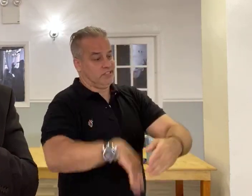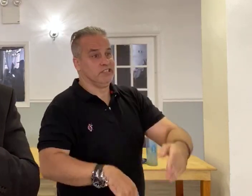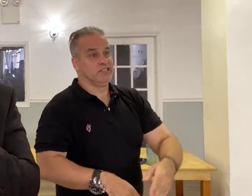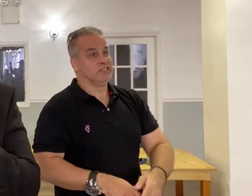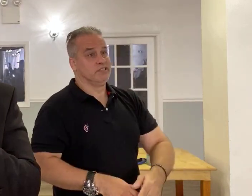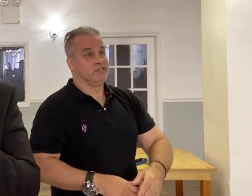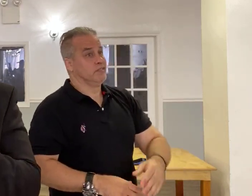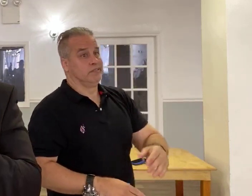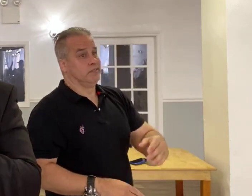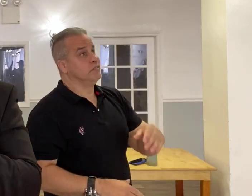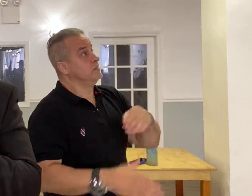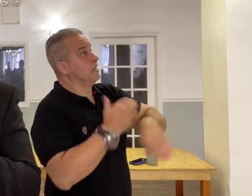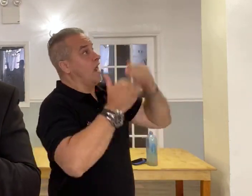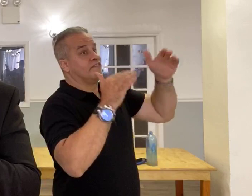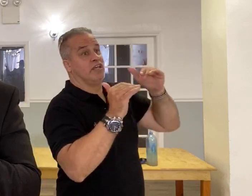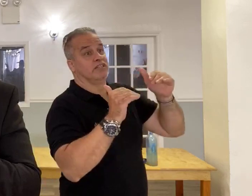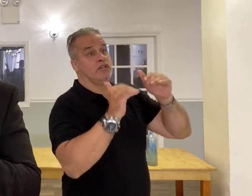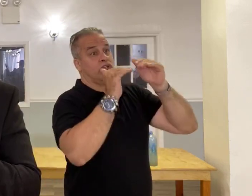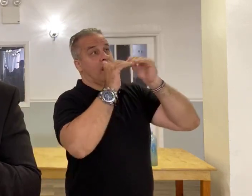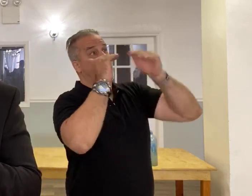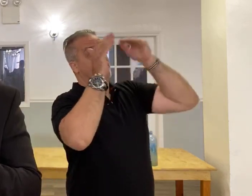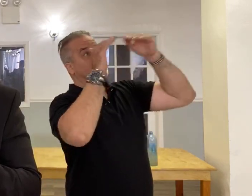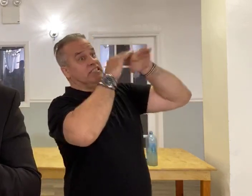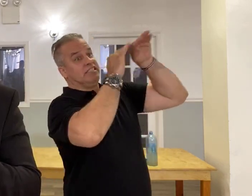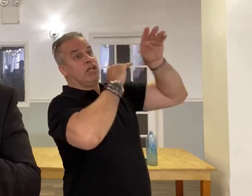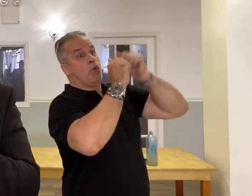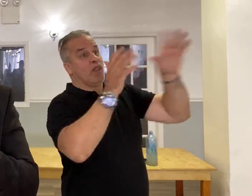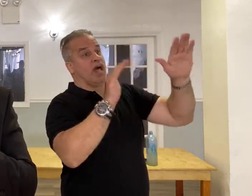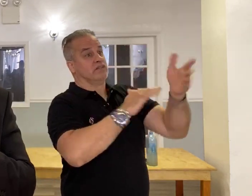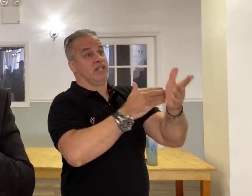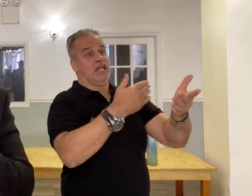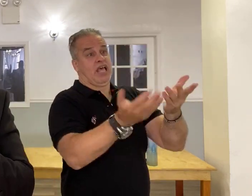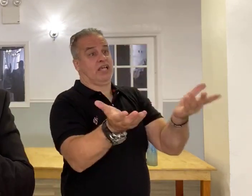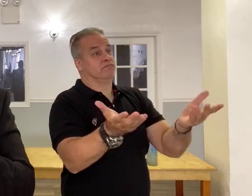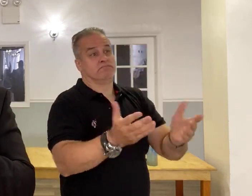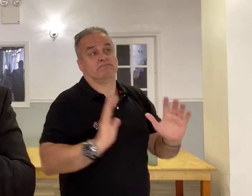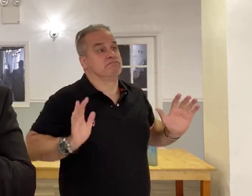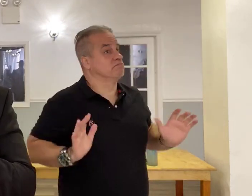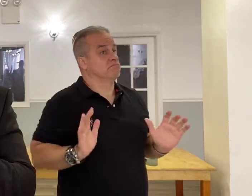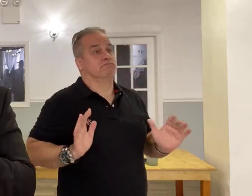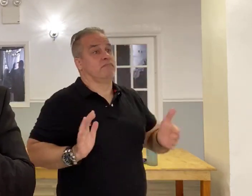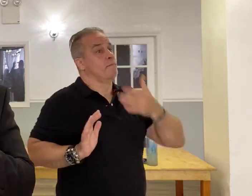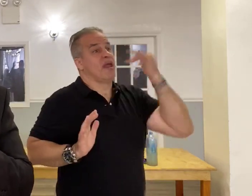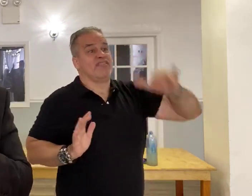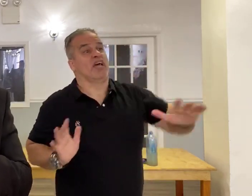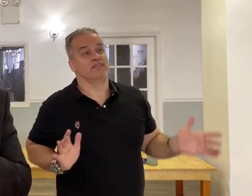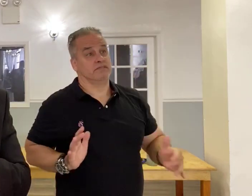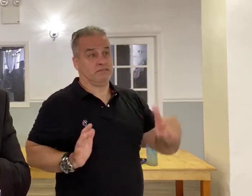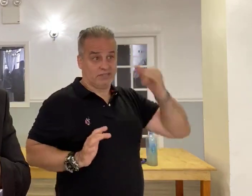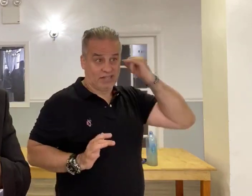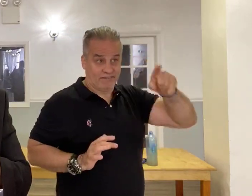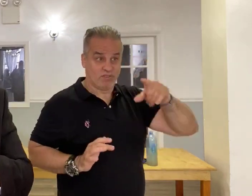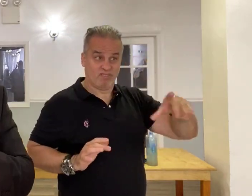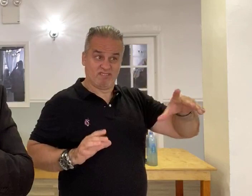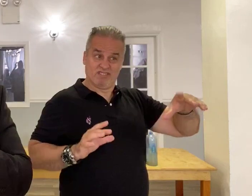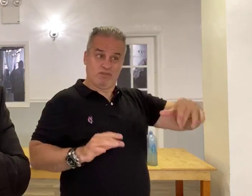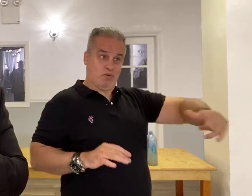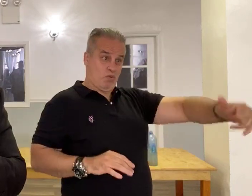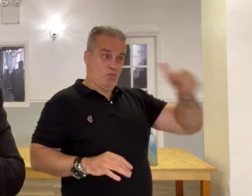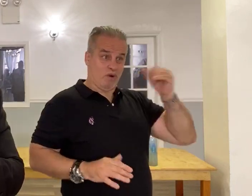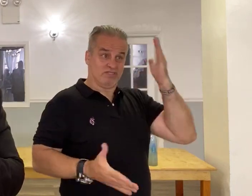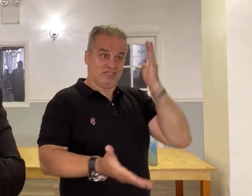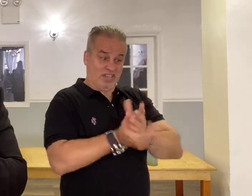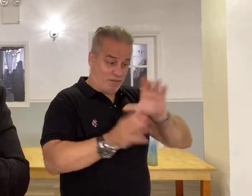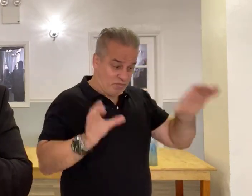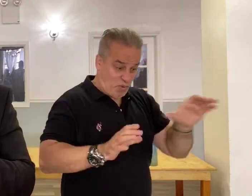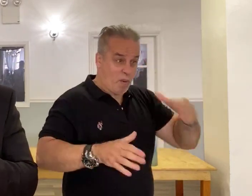Again, no one go leave church and say to yourself, you know what, I have a problem with my hands, I have a problem